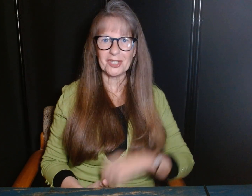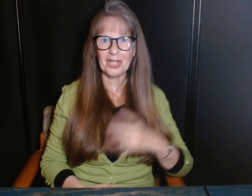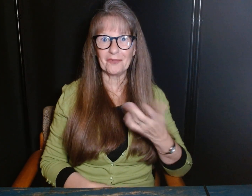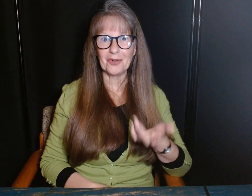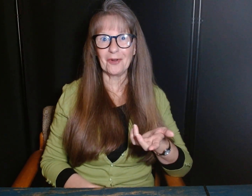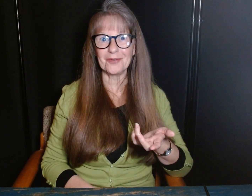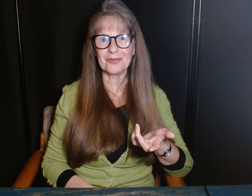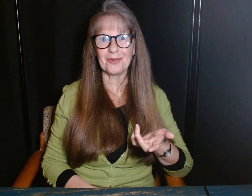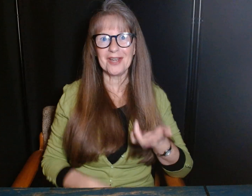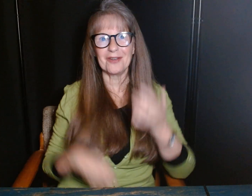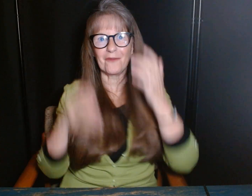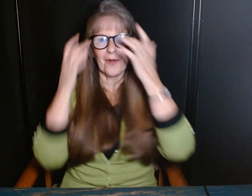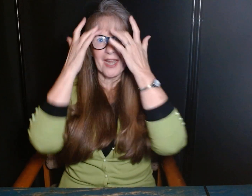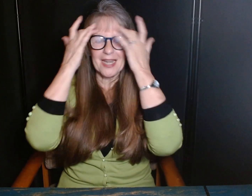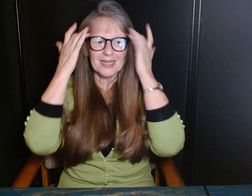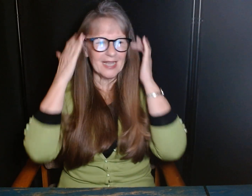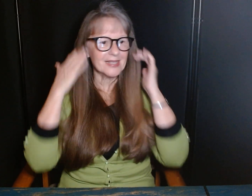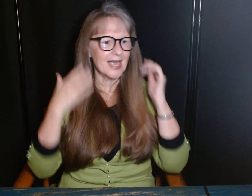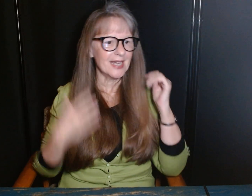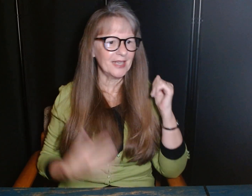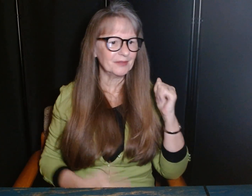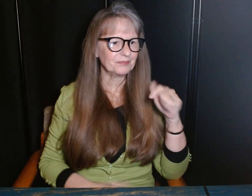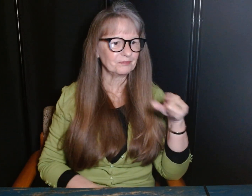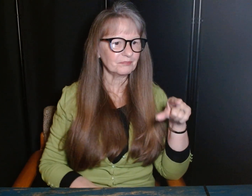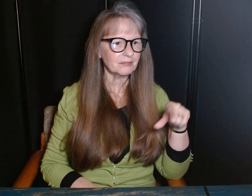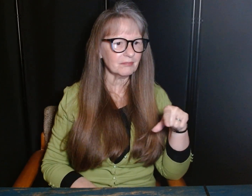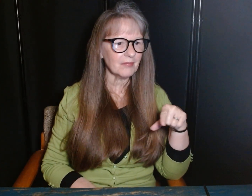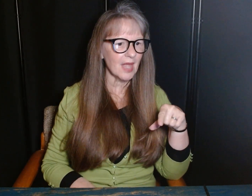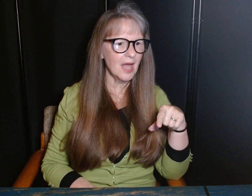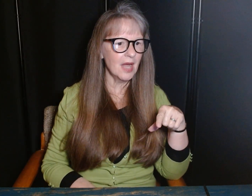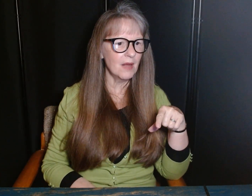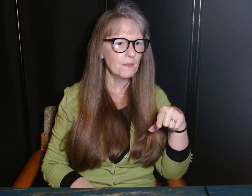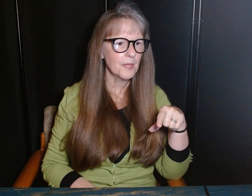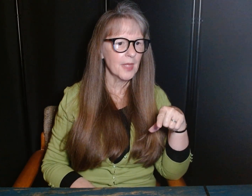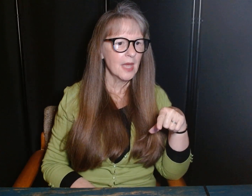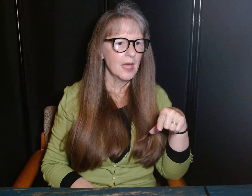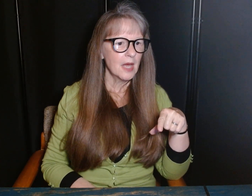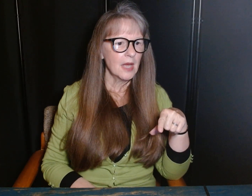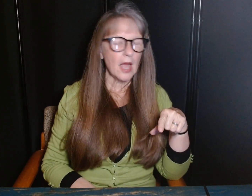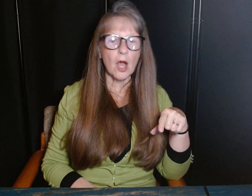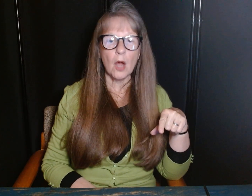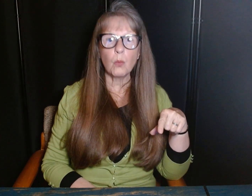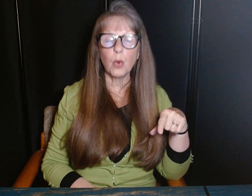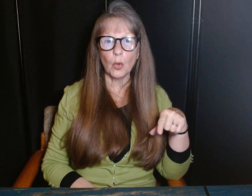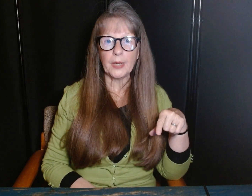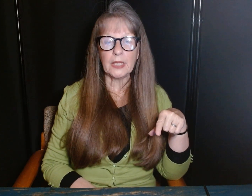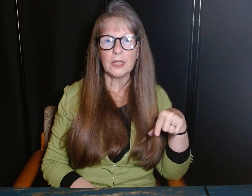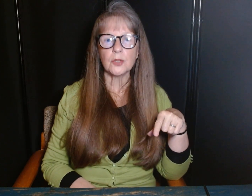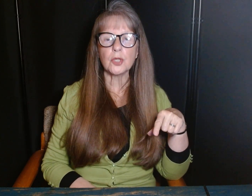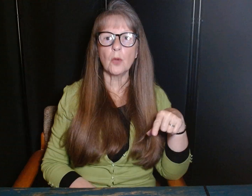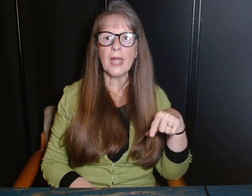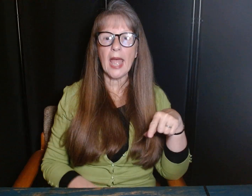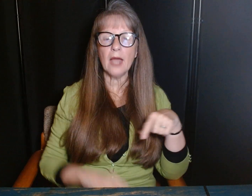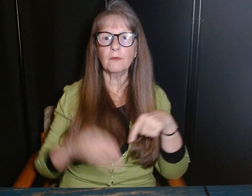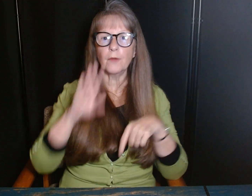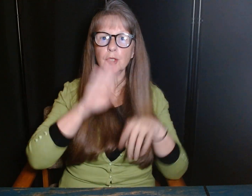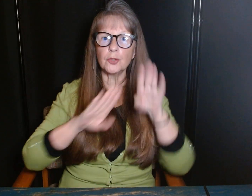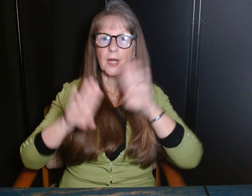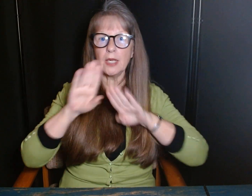lot for nervous, right? And afraid and anxiety. Um, Worried. So we had frustrated. So